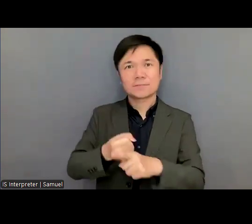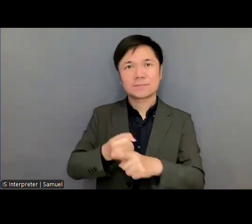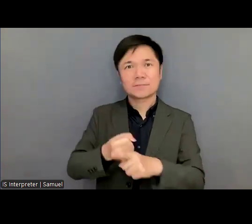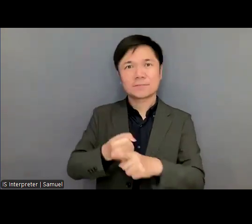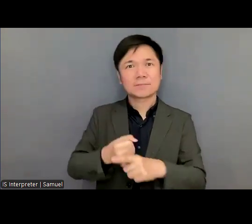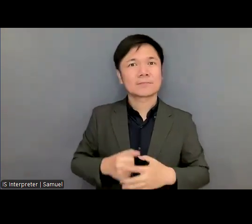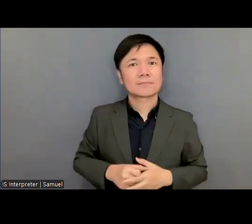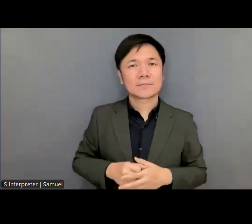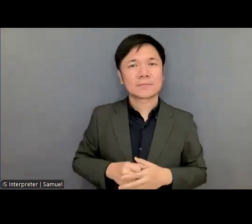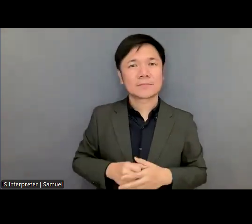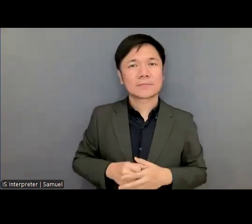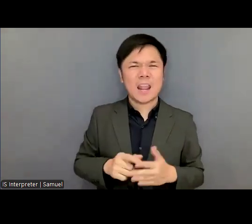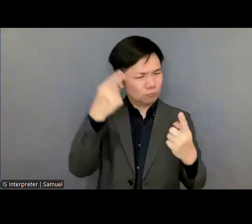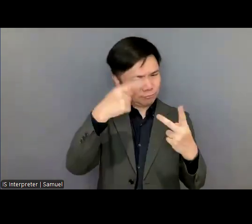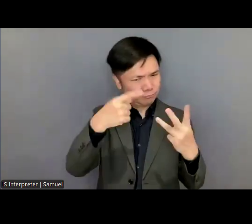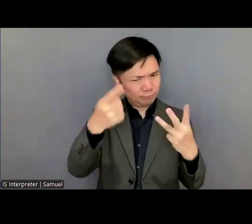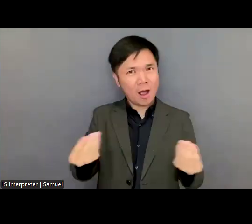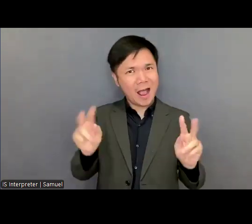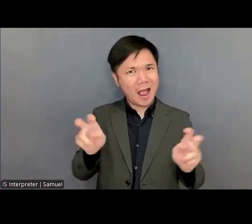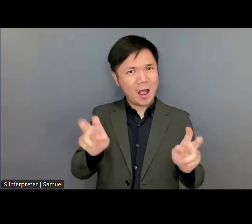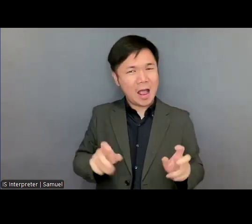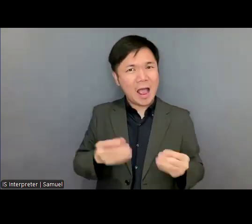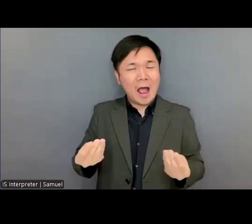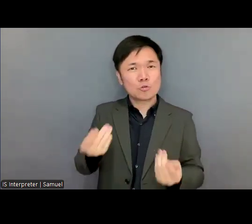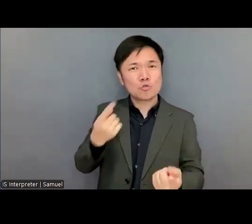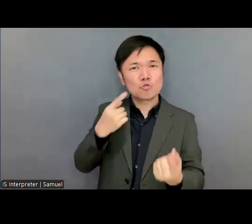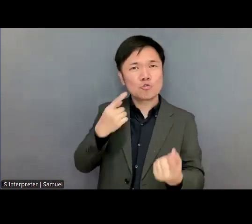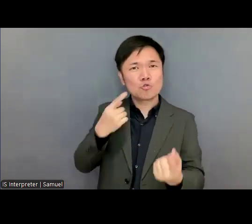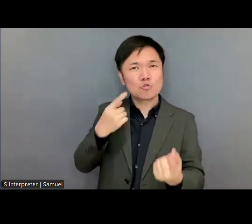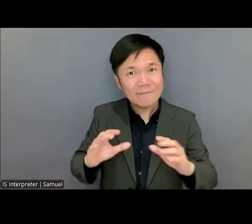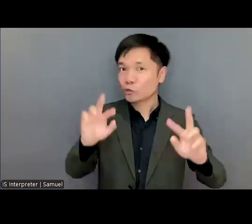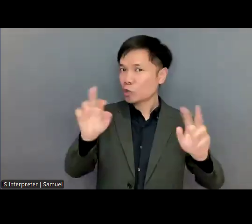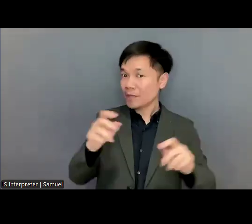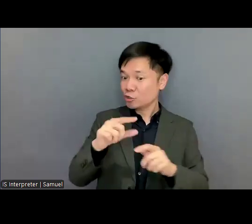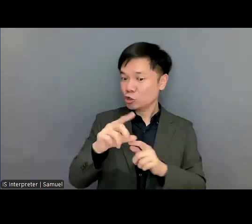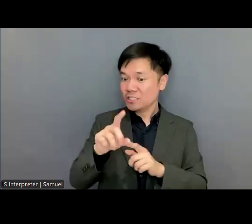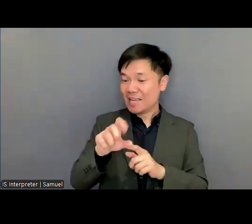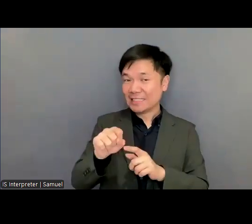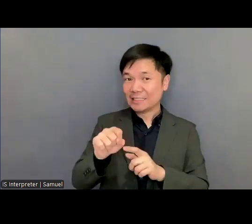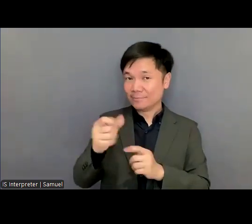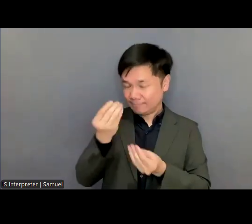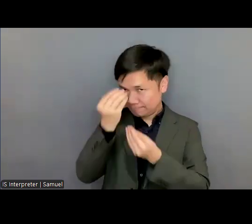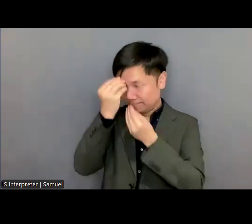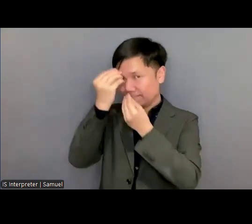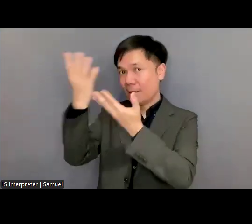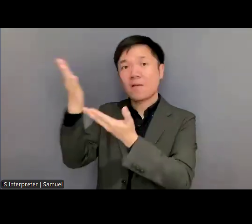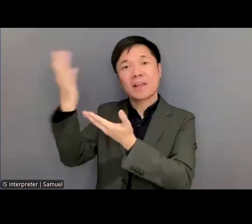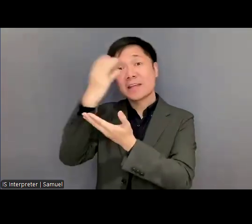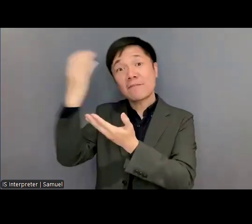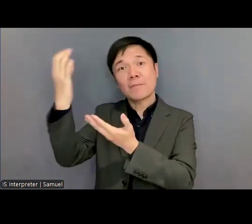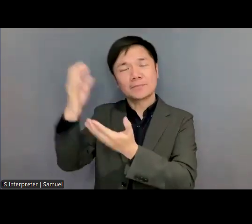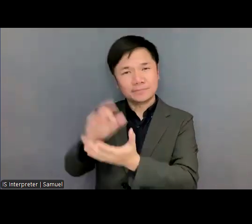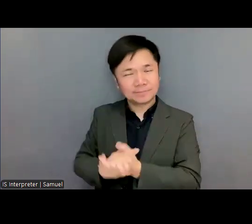messages on how to communicate about the Global Disability Summit. And that also includes